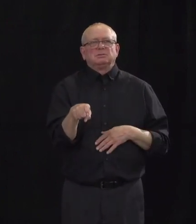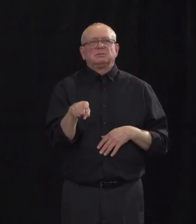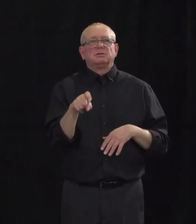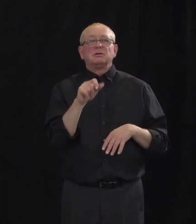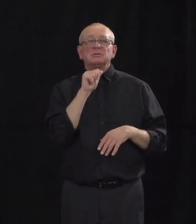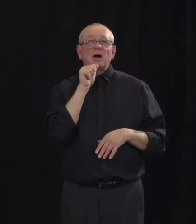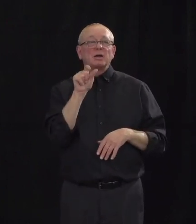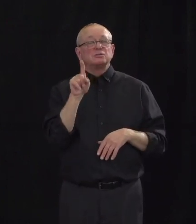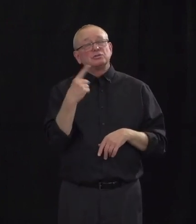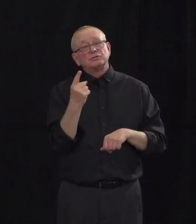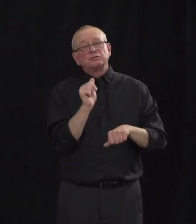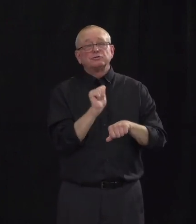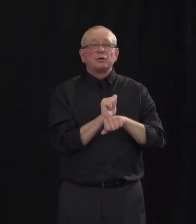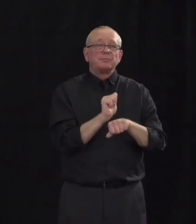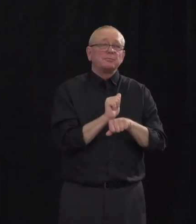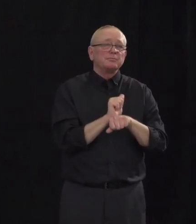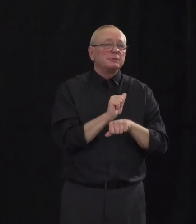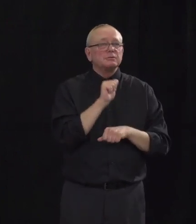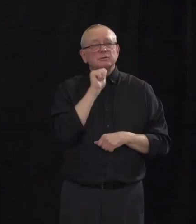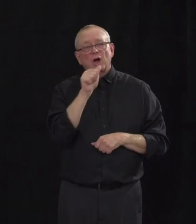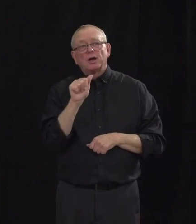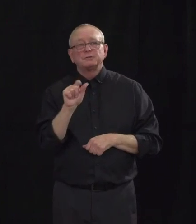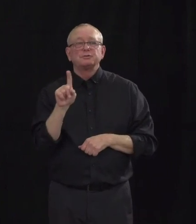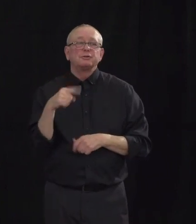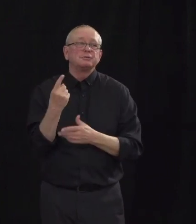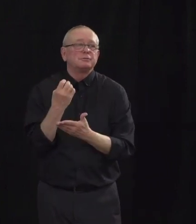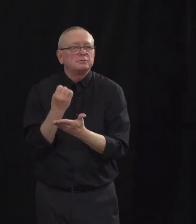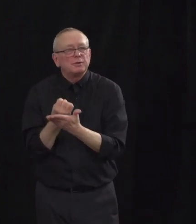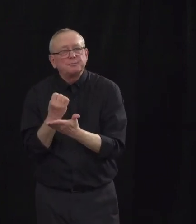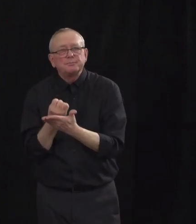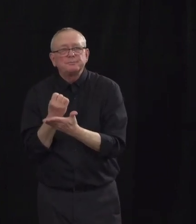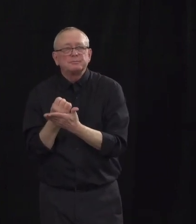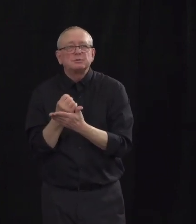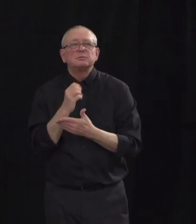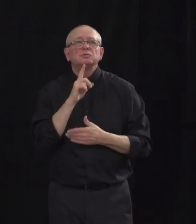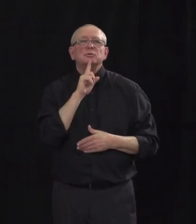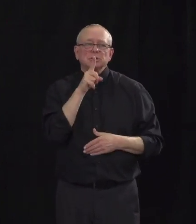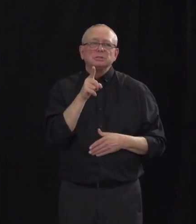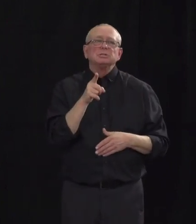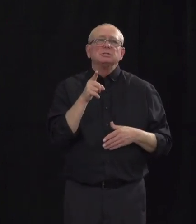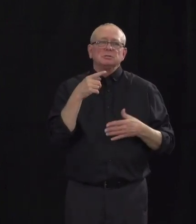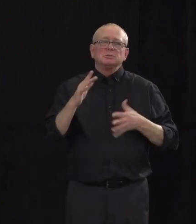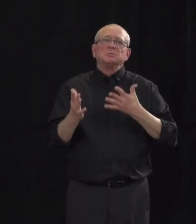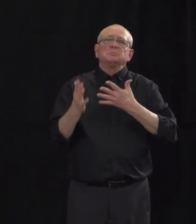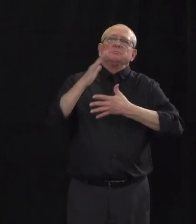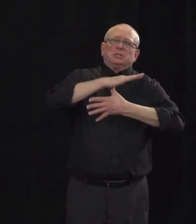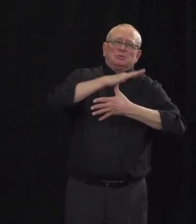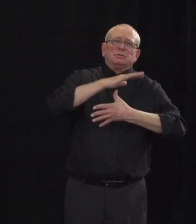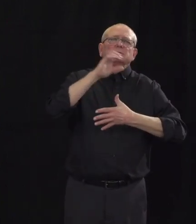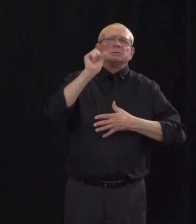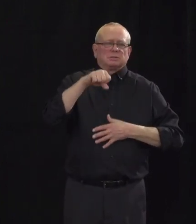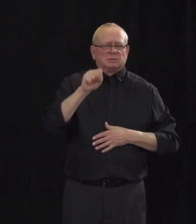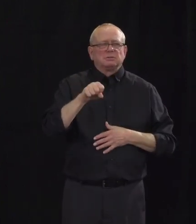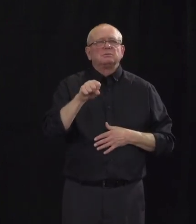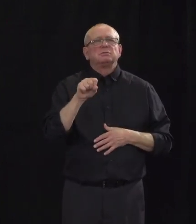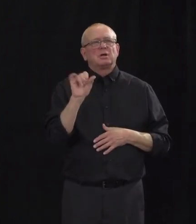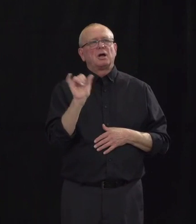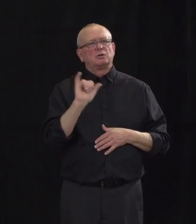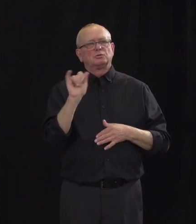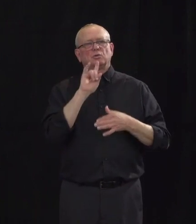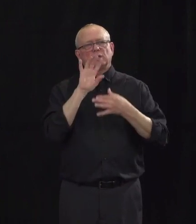in the economy, although it very much is that. It's also a question of geopolitical security of our